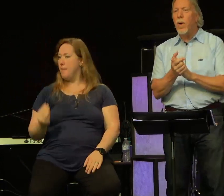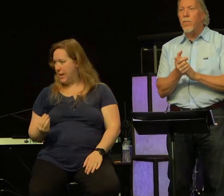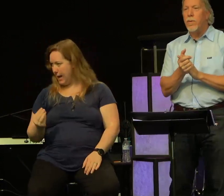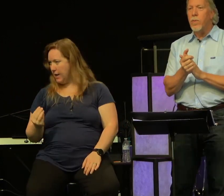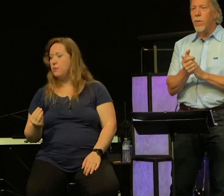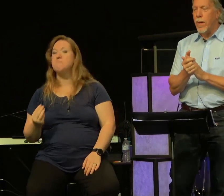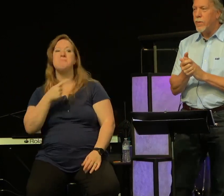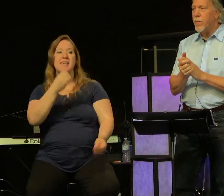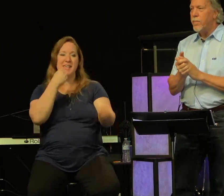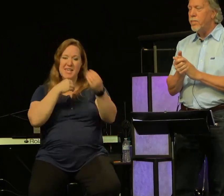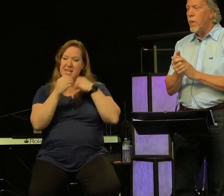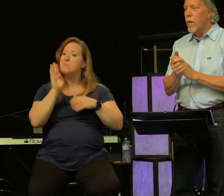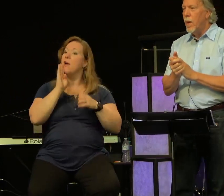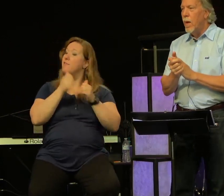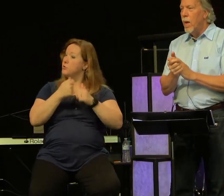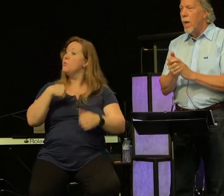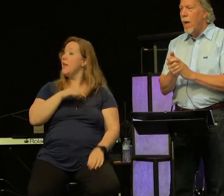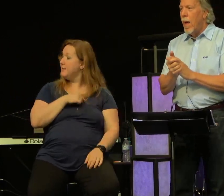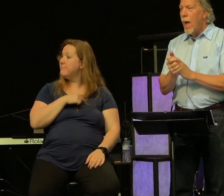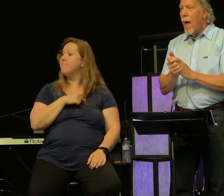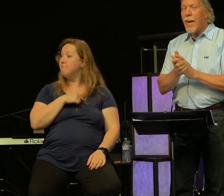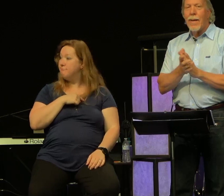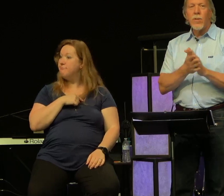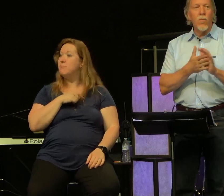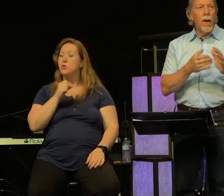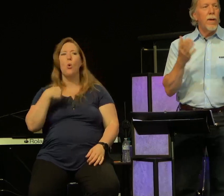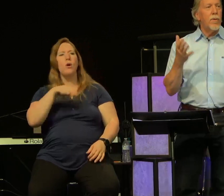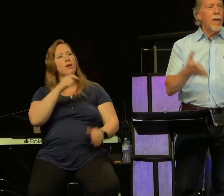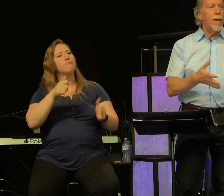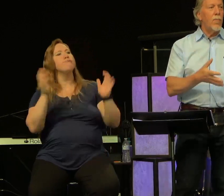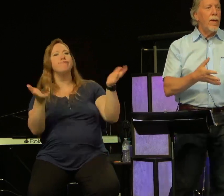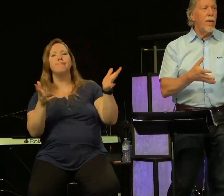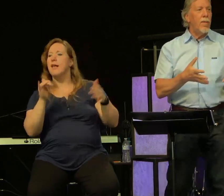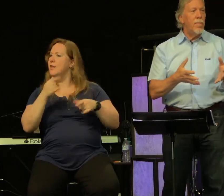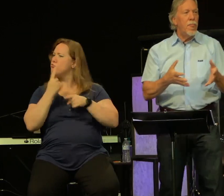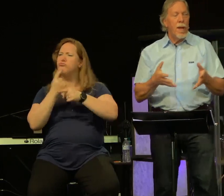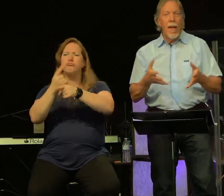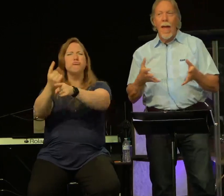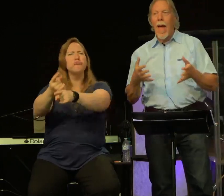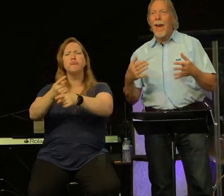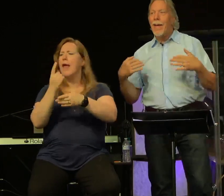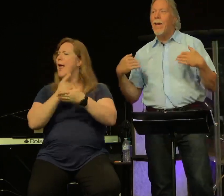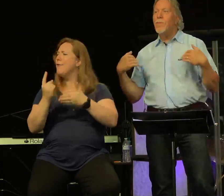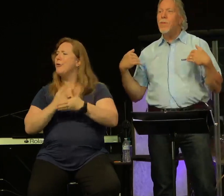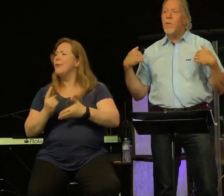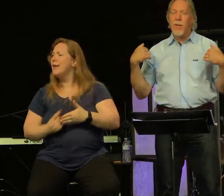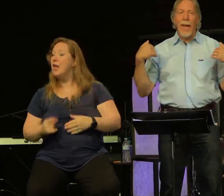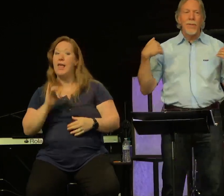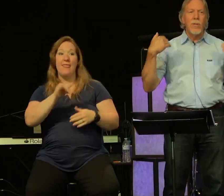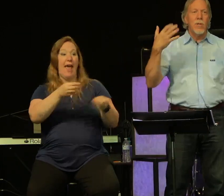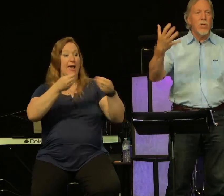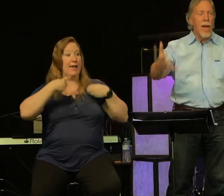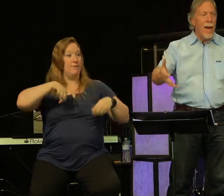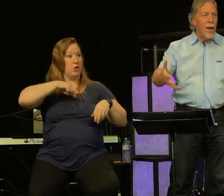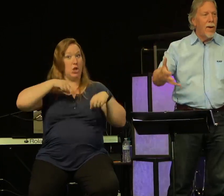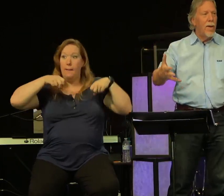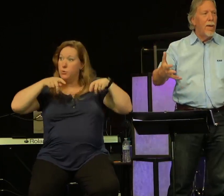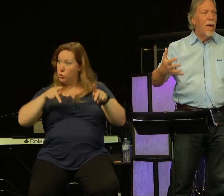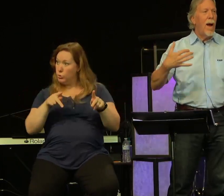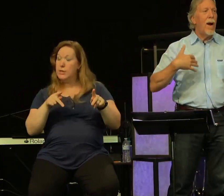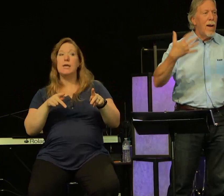has breakfast with us. And that's a regular thing that we do. And it gives us a chance to